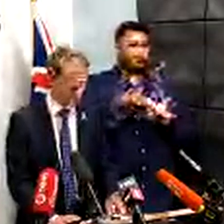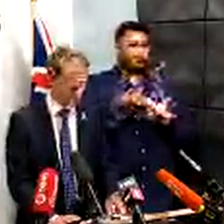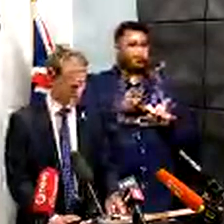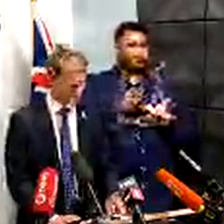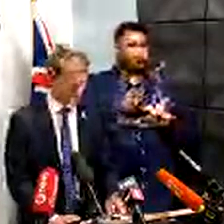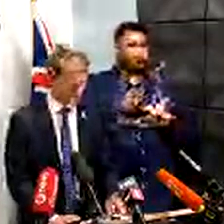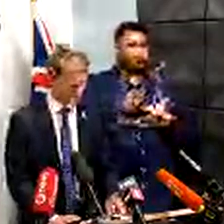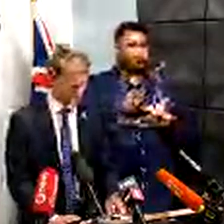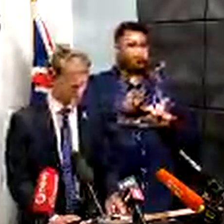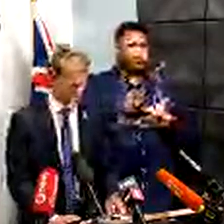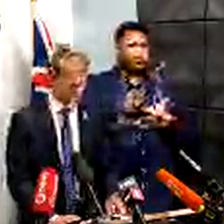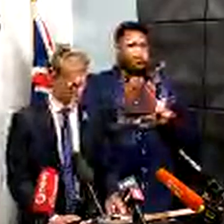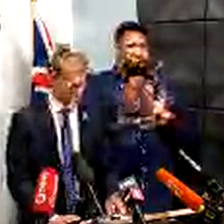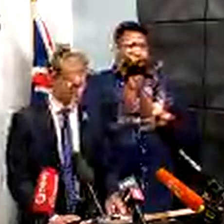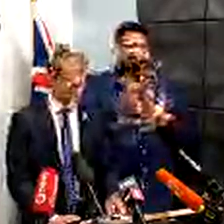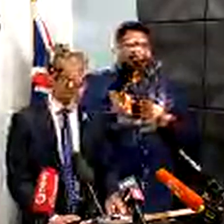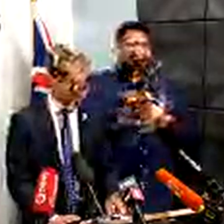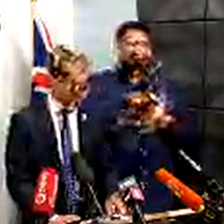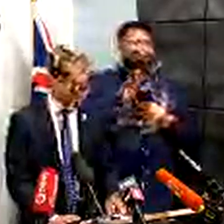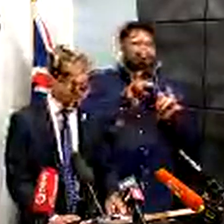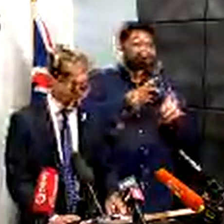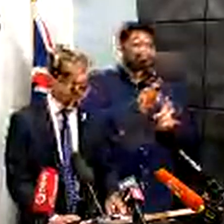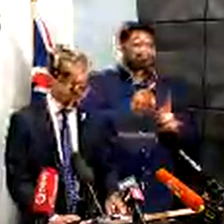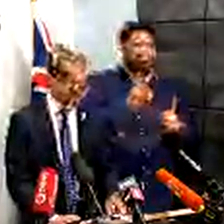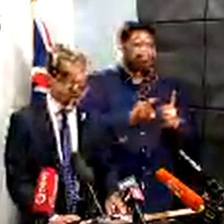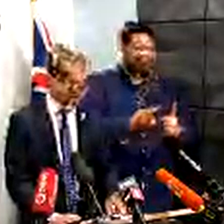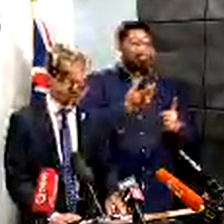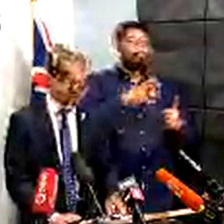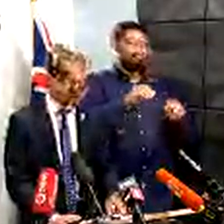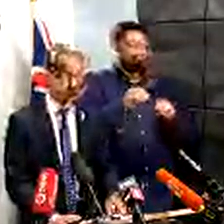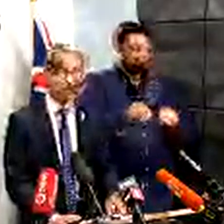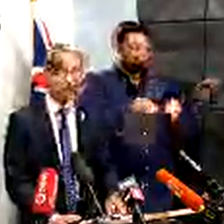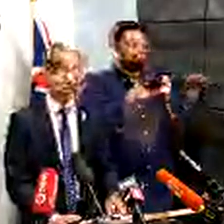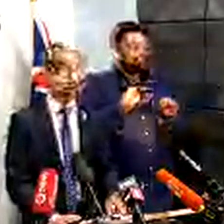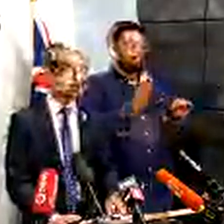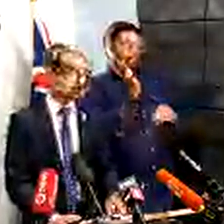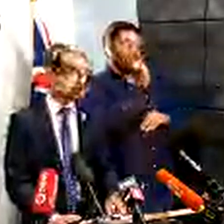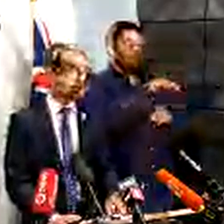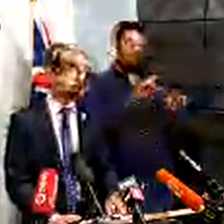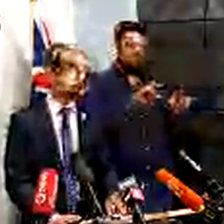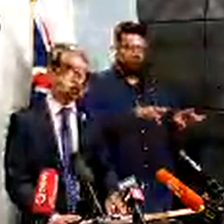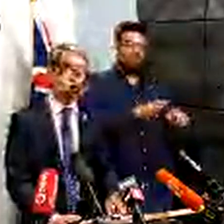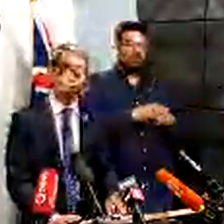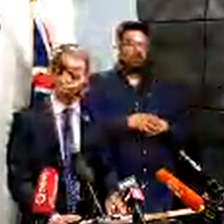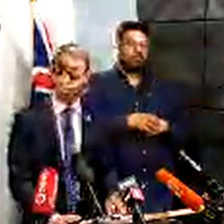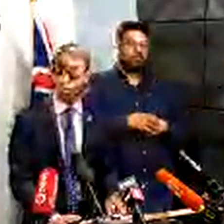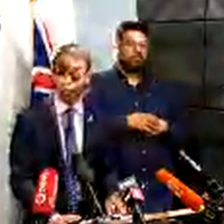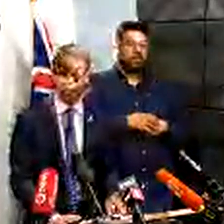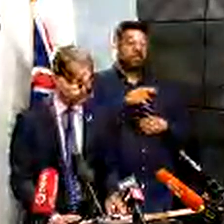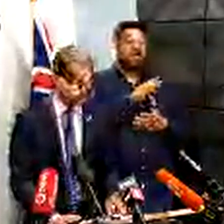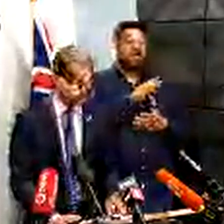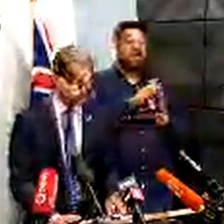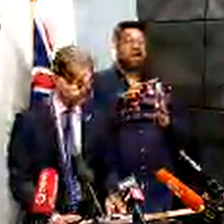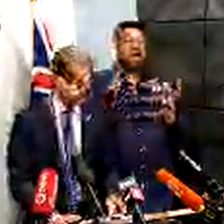repatriation to Australia of Australian citizens has been going exceptionally well, and this has taken significant pressure off